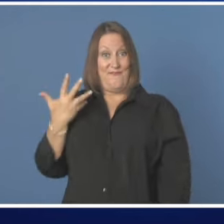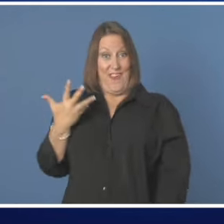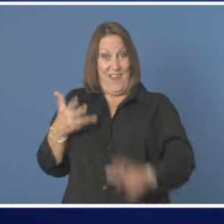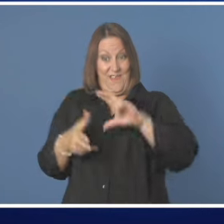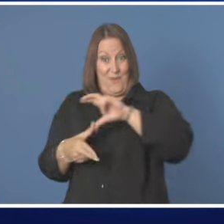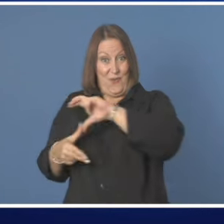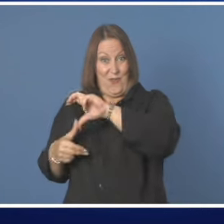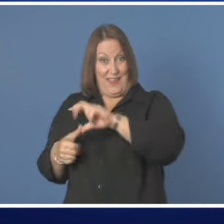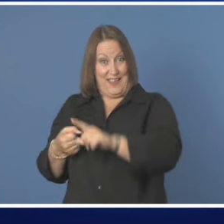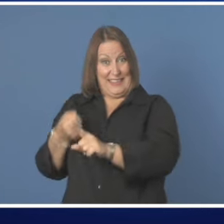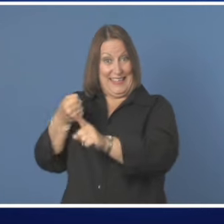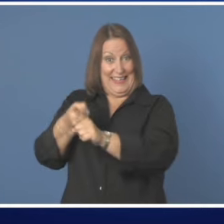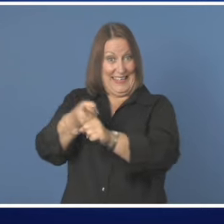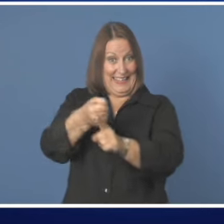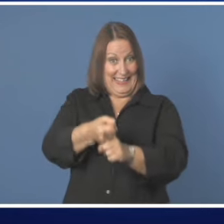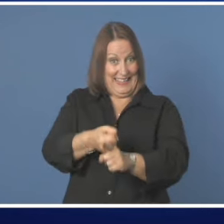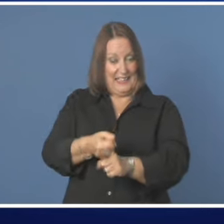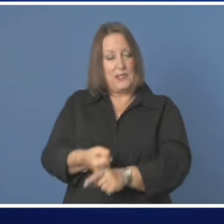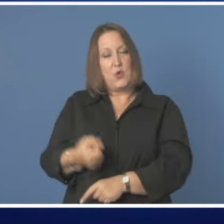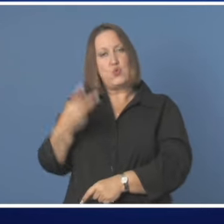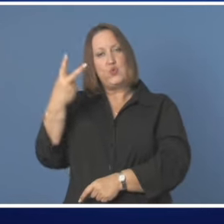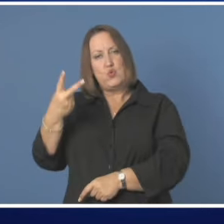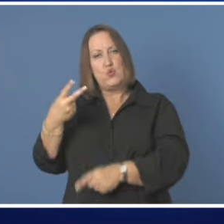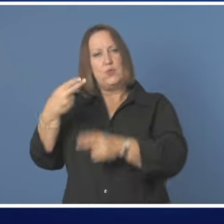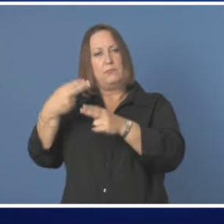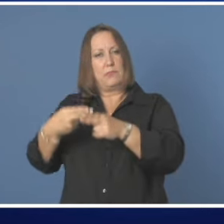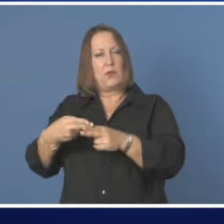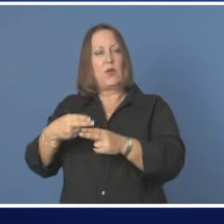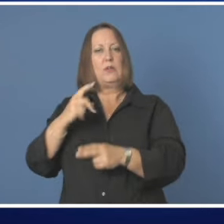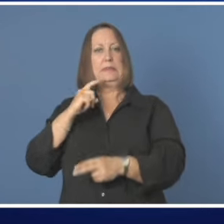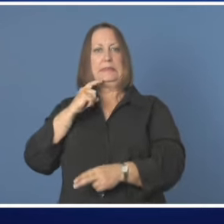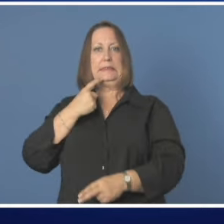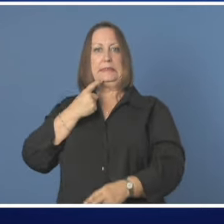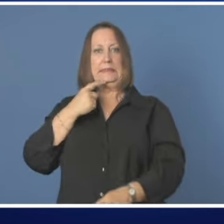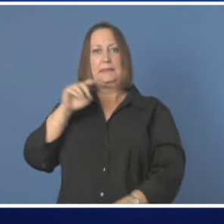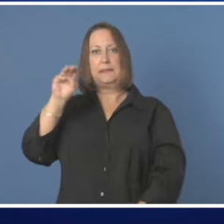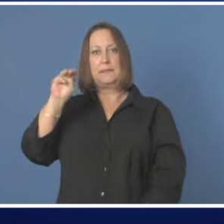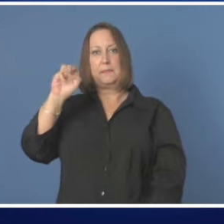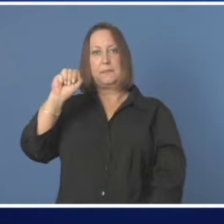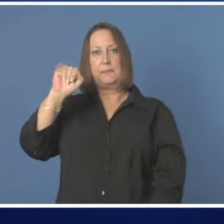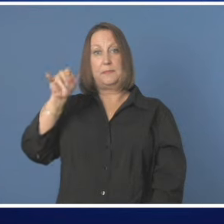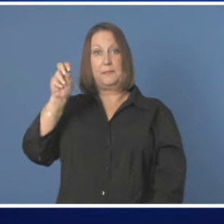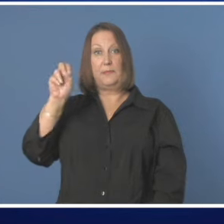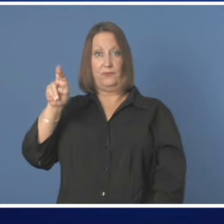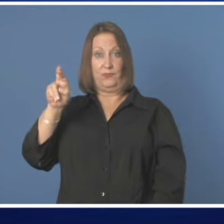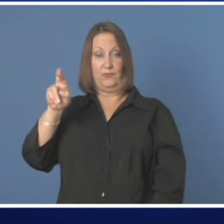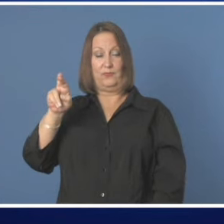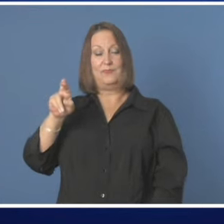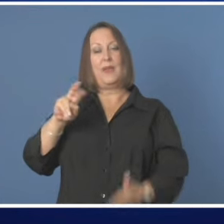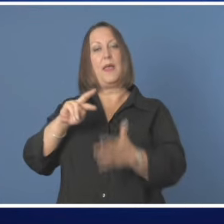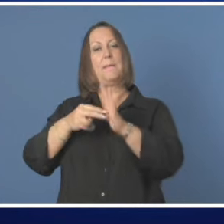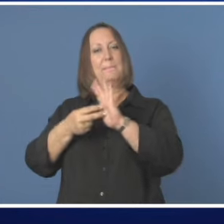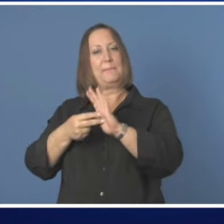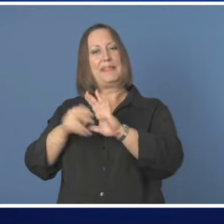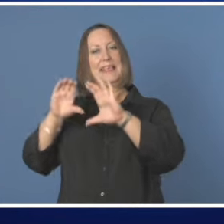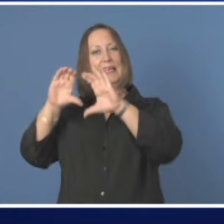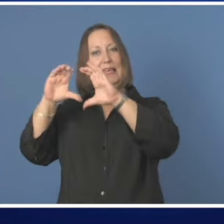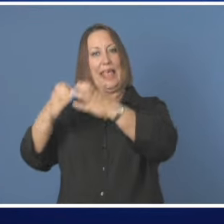Of these 5, 2 will be major hurricanes, measuring a Category 3 or higher,